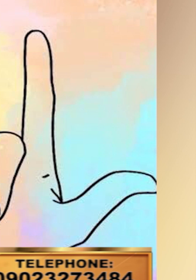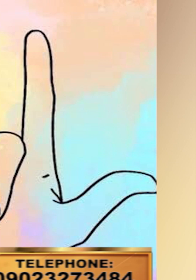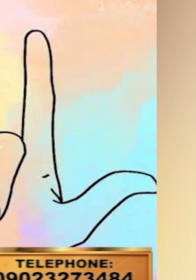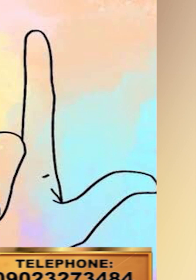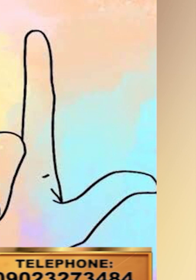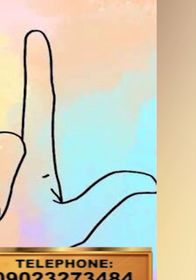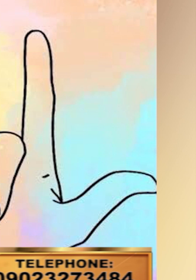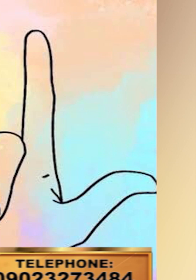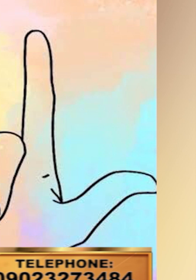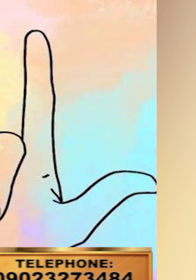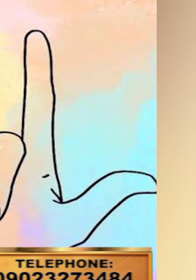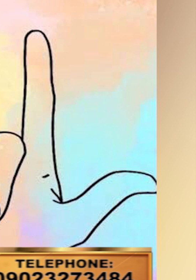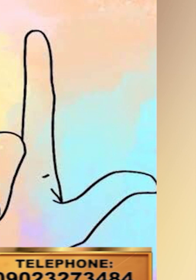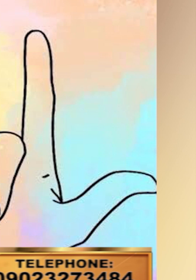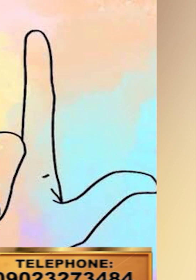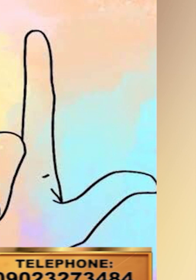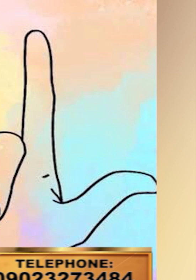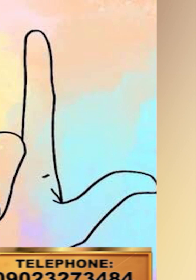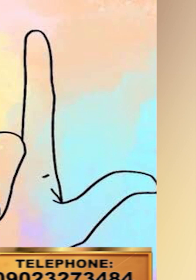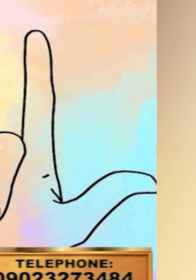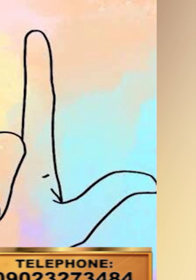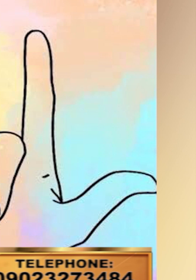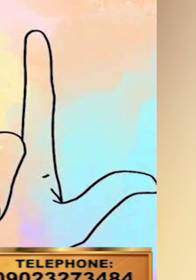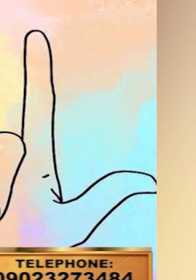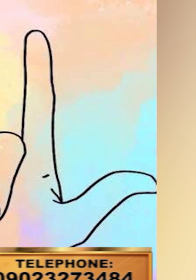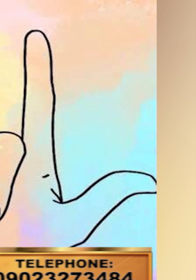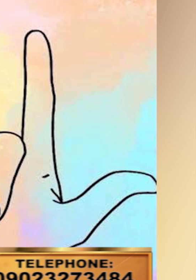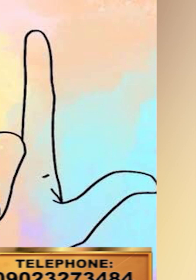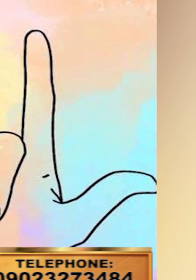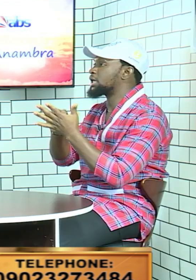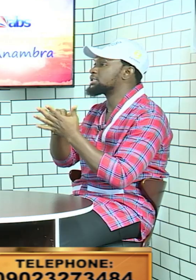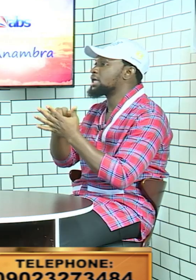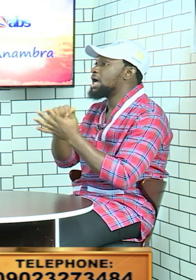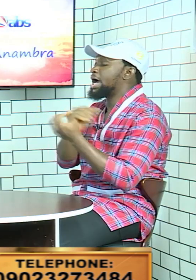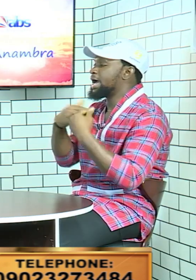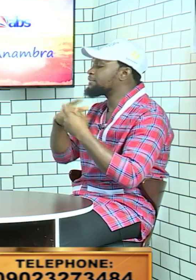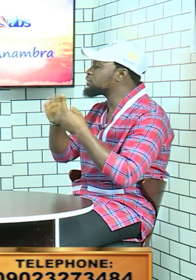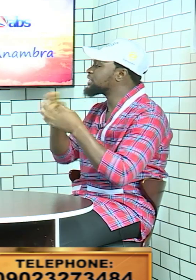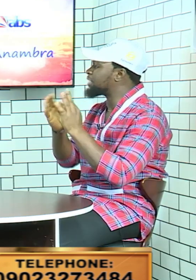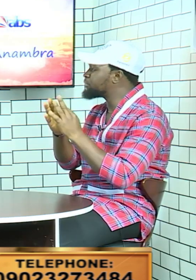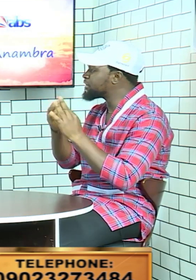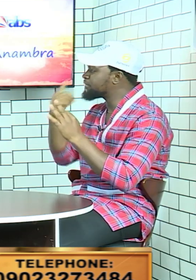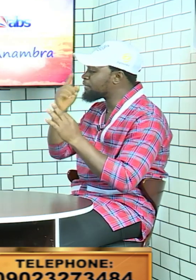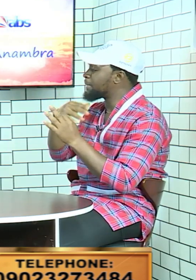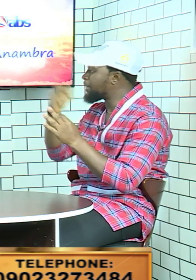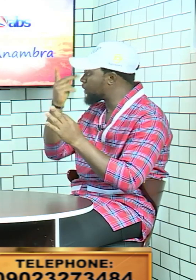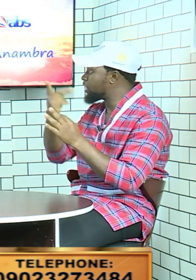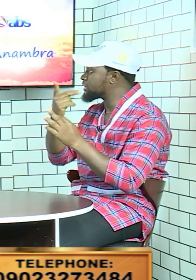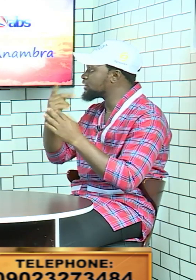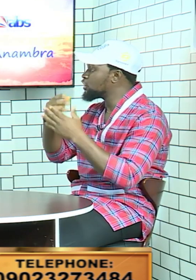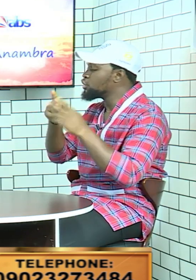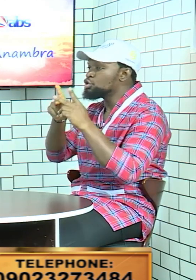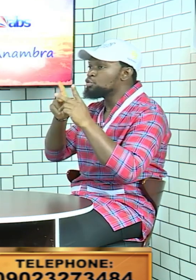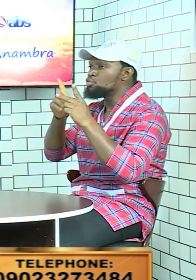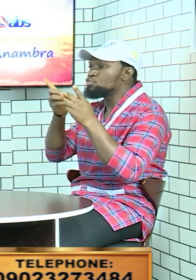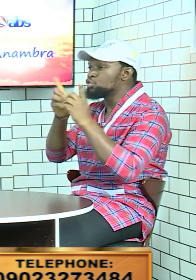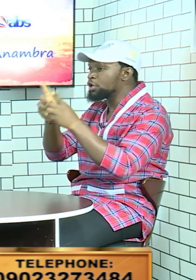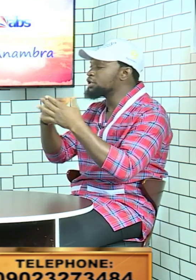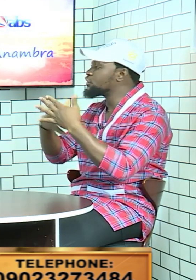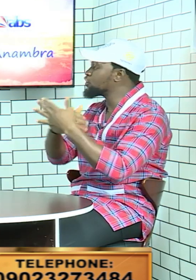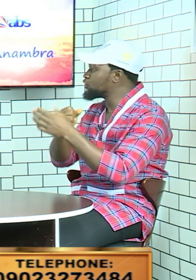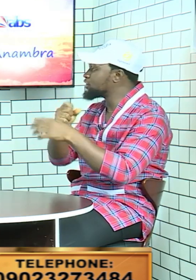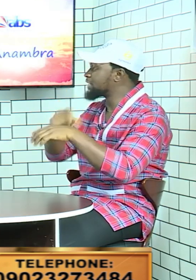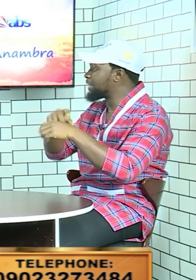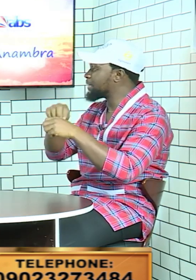community. Most times when my parents, because it happens often that I have to interpret for my parents